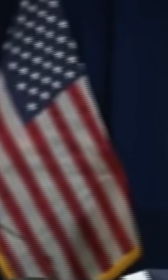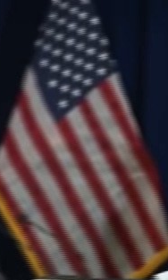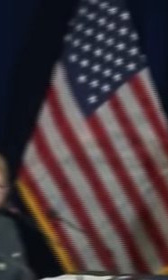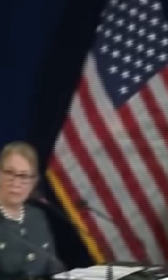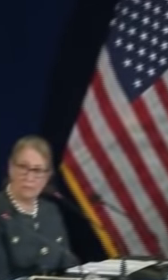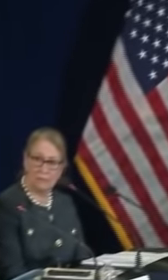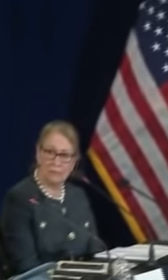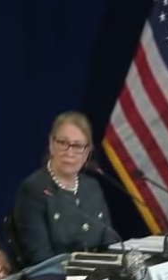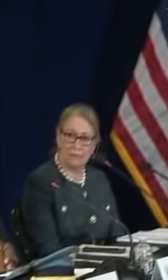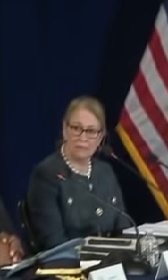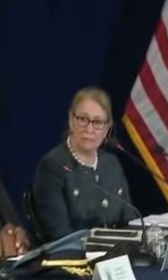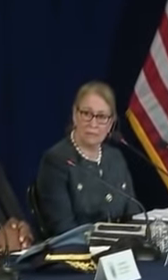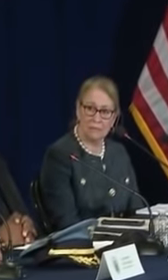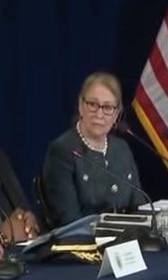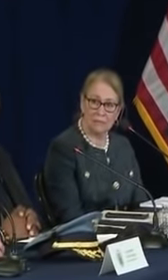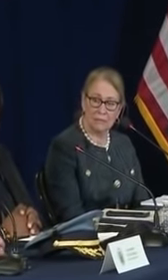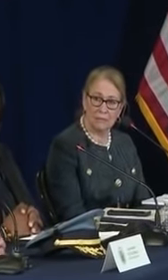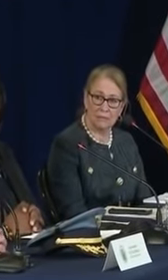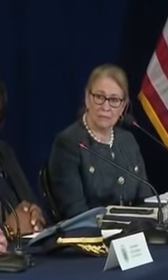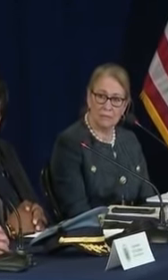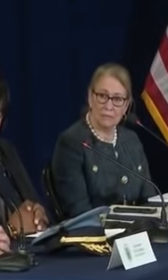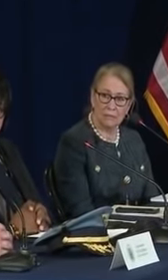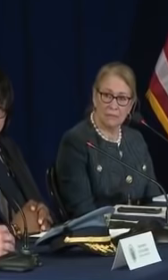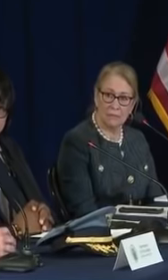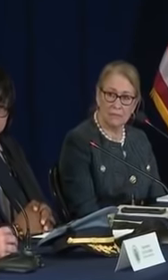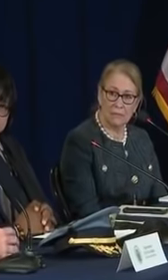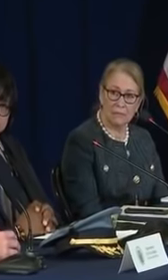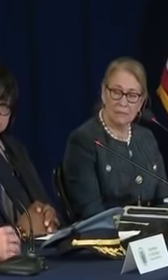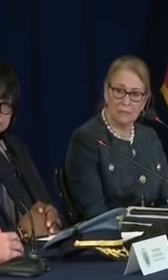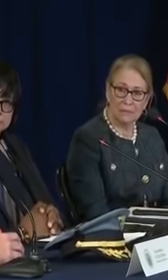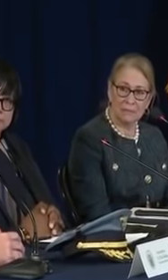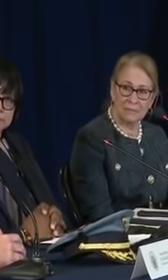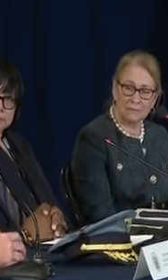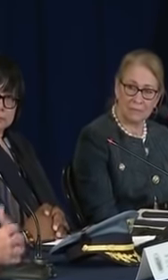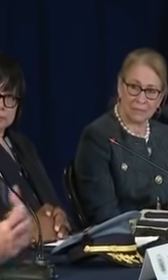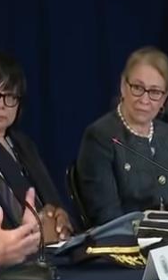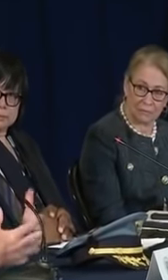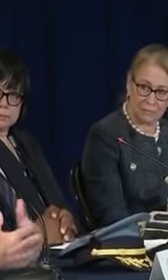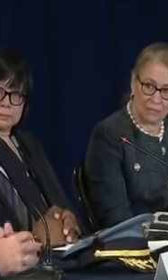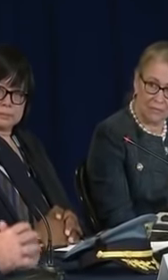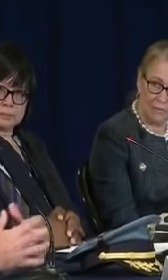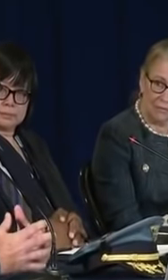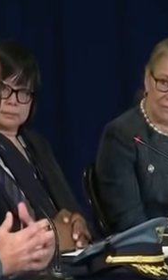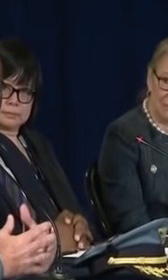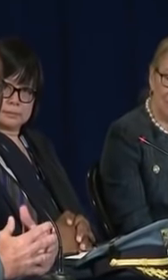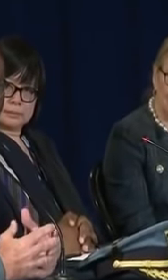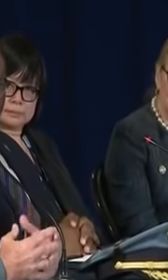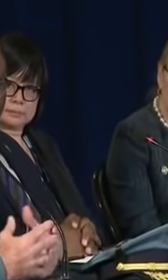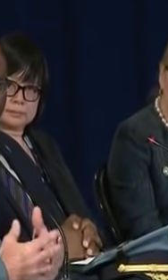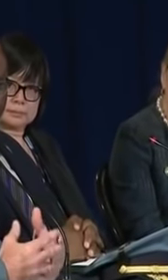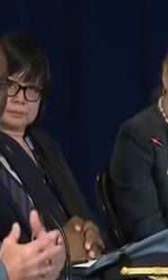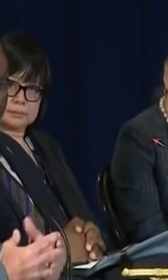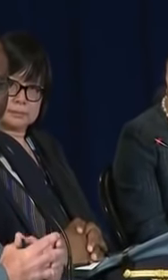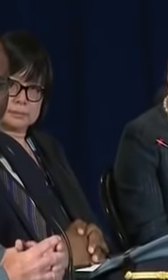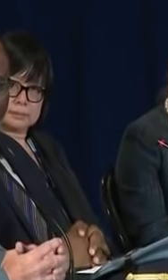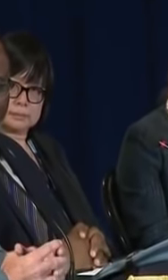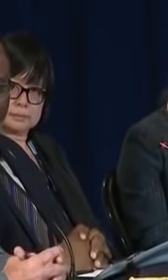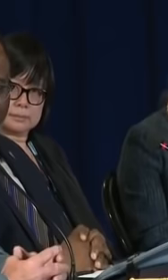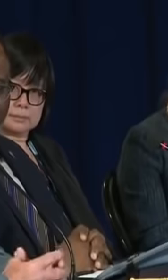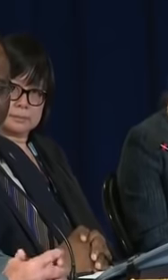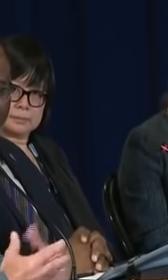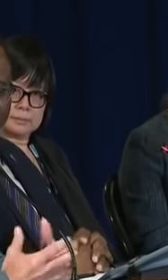are really shoulder to shoulder in this effort 24/7. As a state that's been through multiple disasters in the last